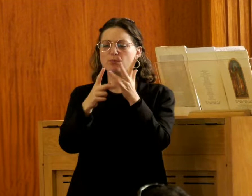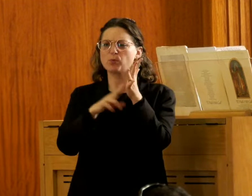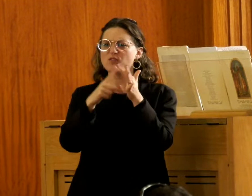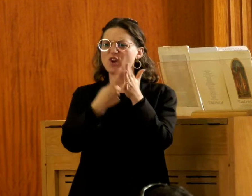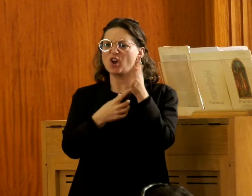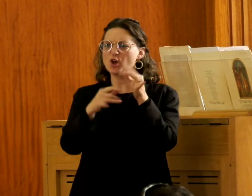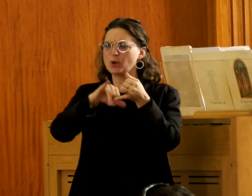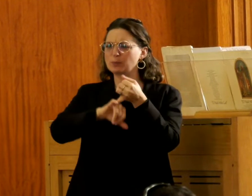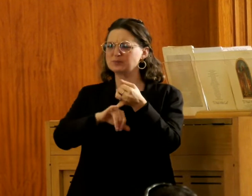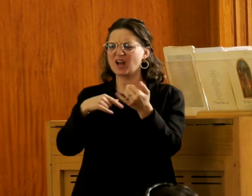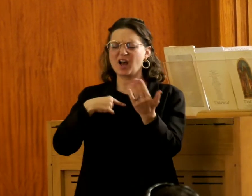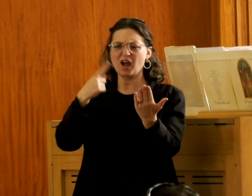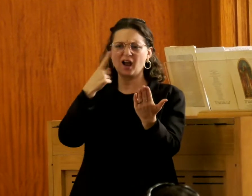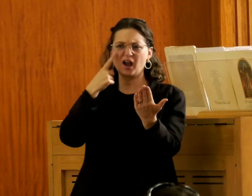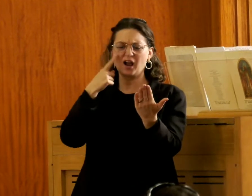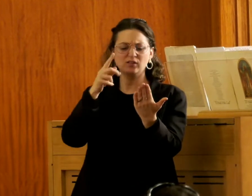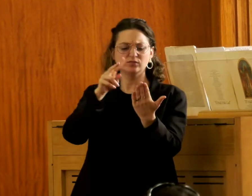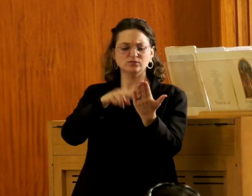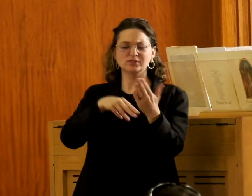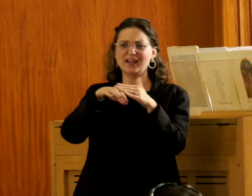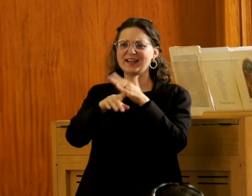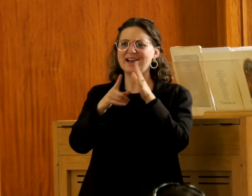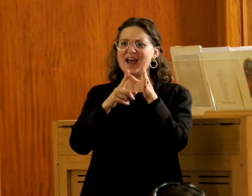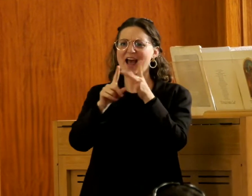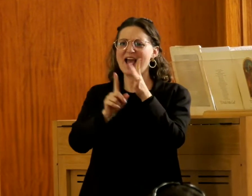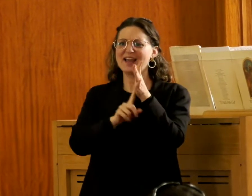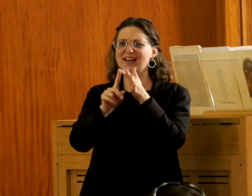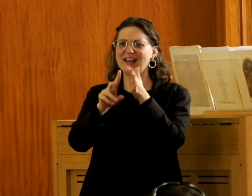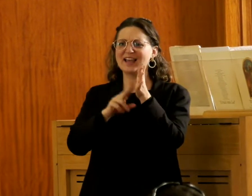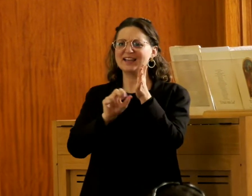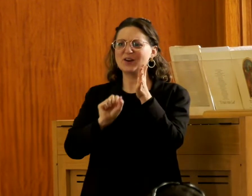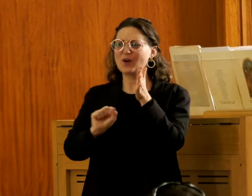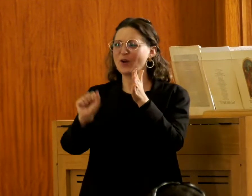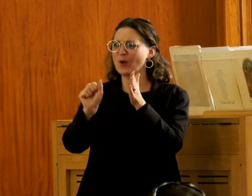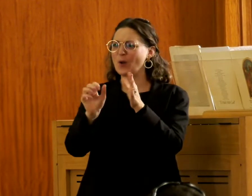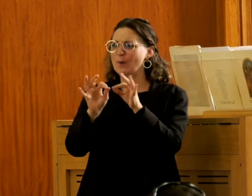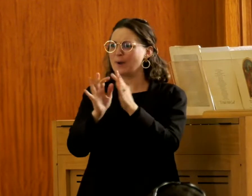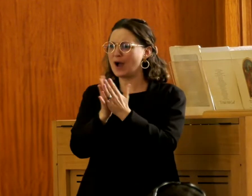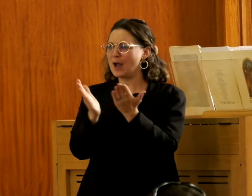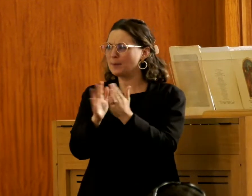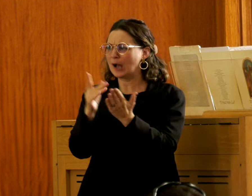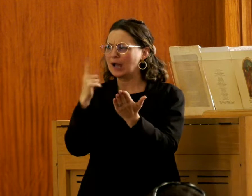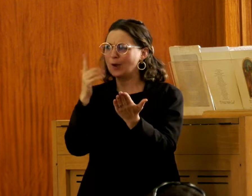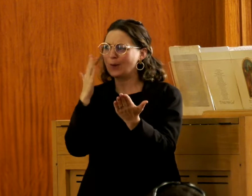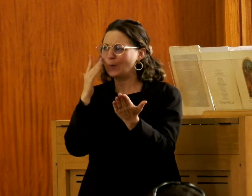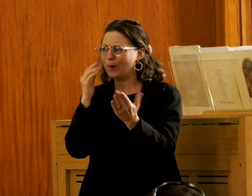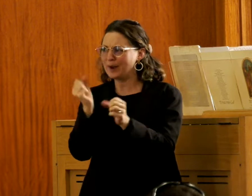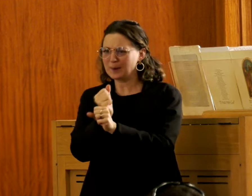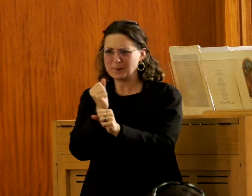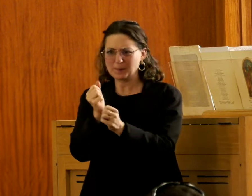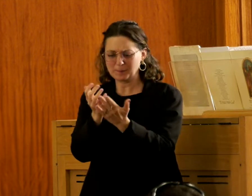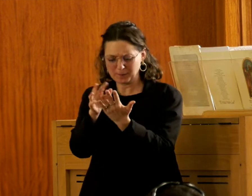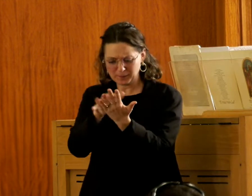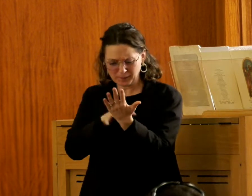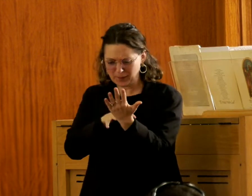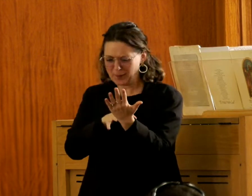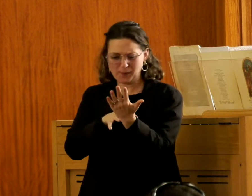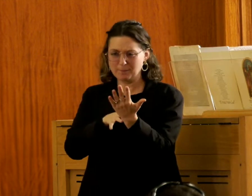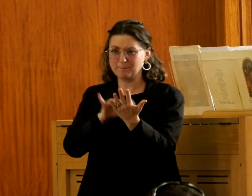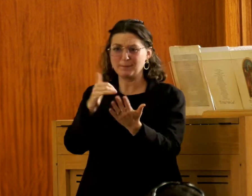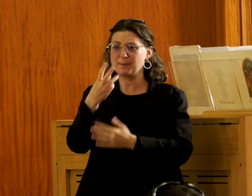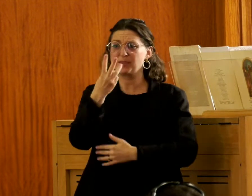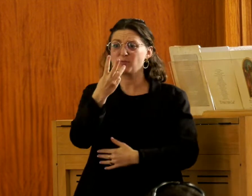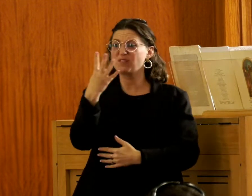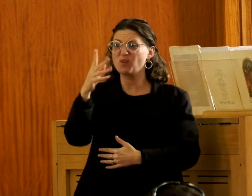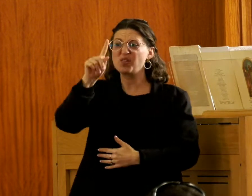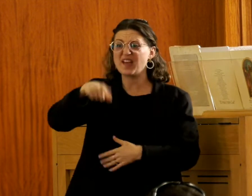quite sure, I looked up in Eileen's Bible to see when it was written, but it didn't say, but it's probably written 3,000 or 4,000